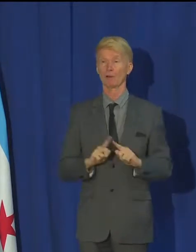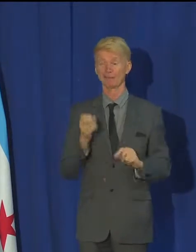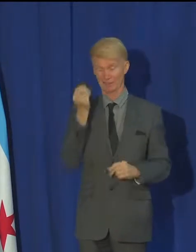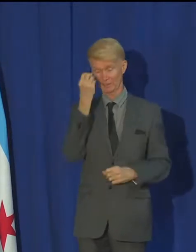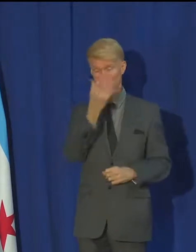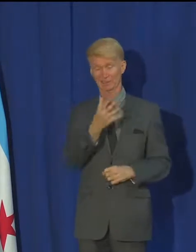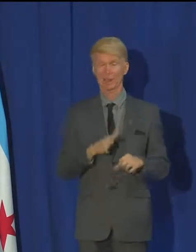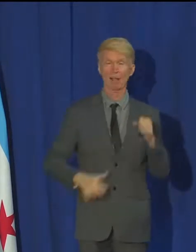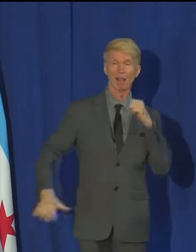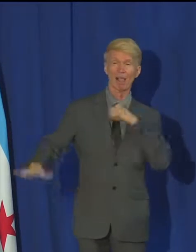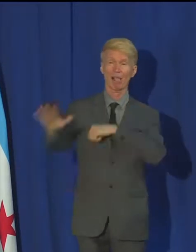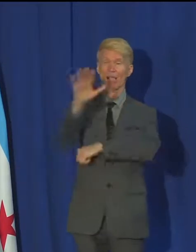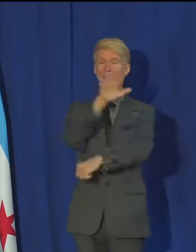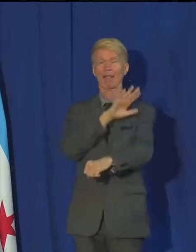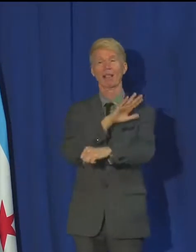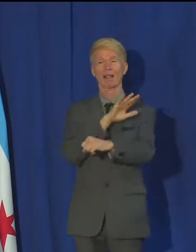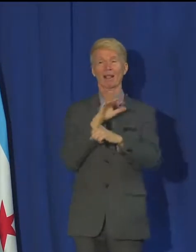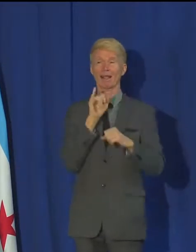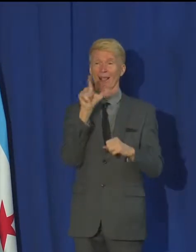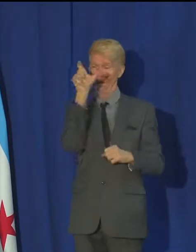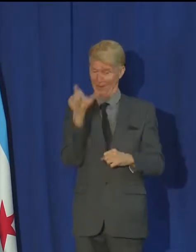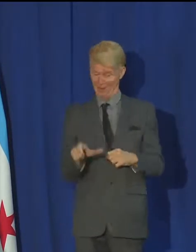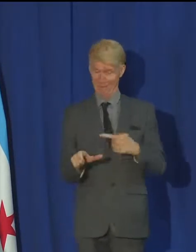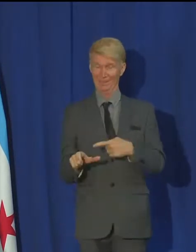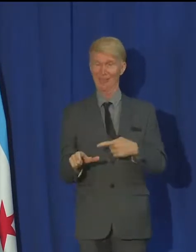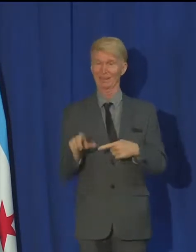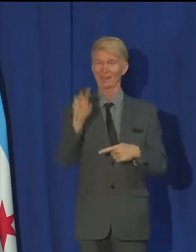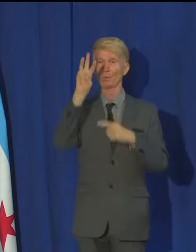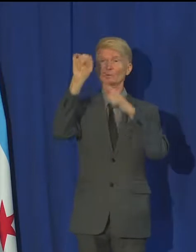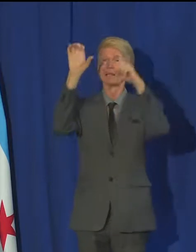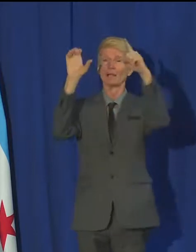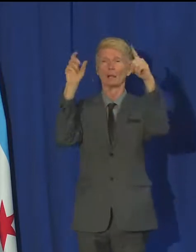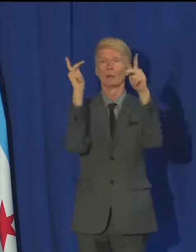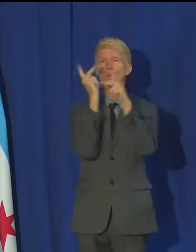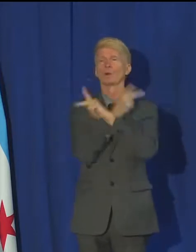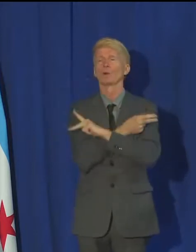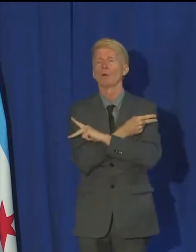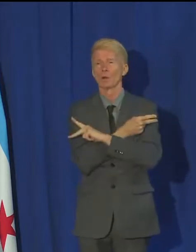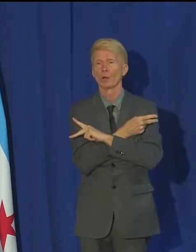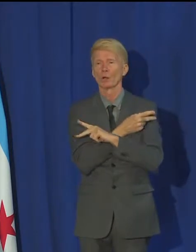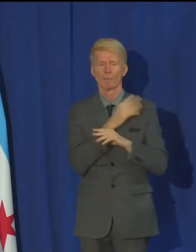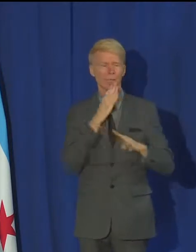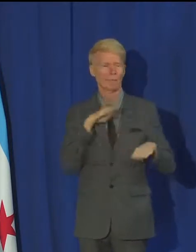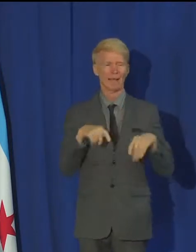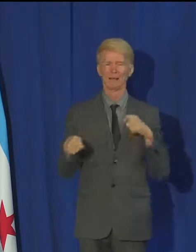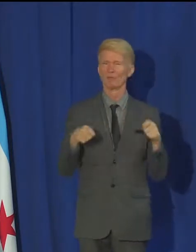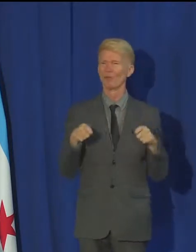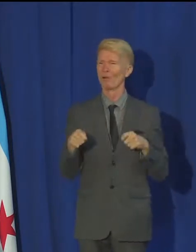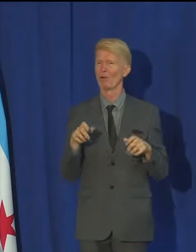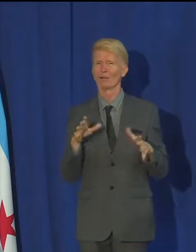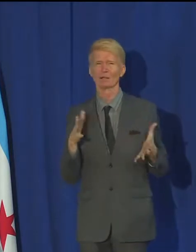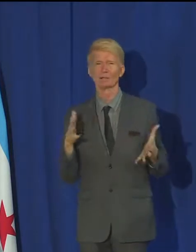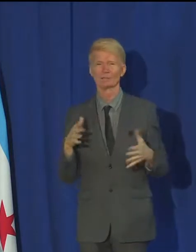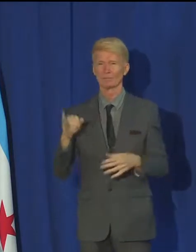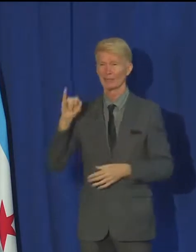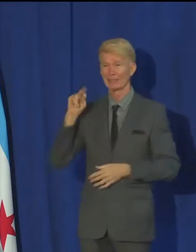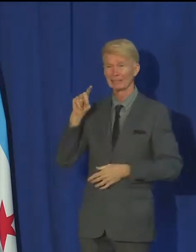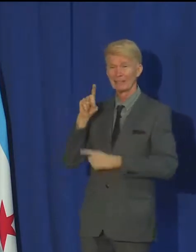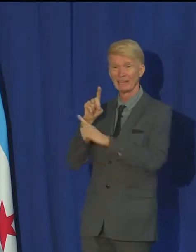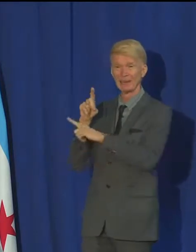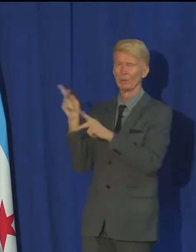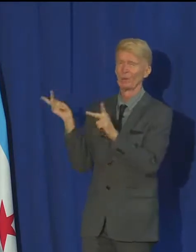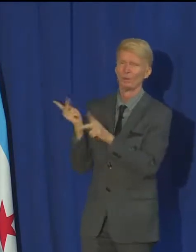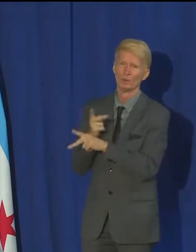trouble. Wisconsin has a very poorly controlled outbreak. Indiana has a poorly